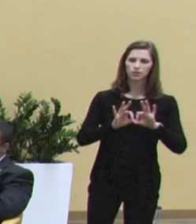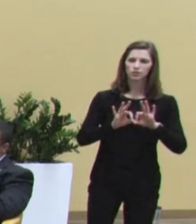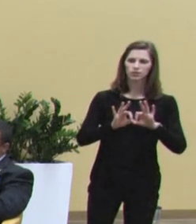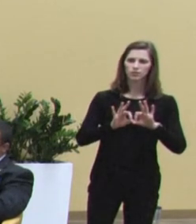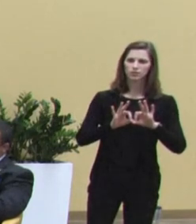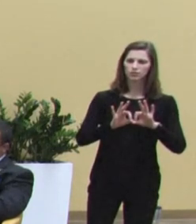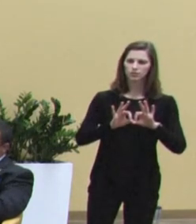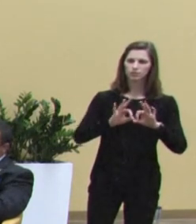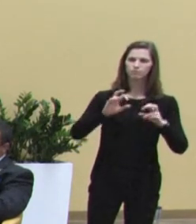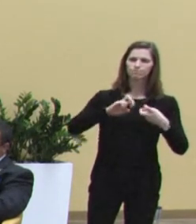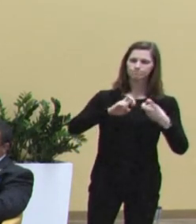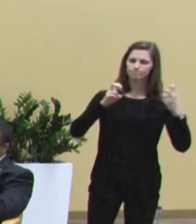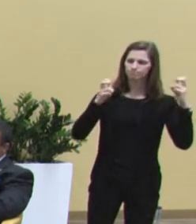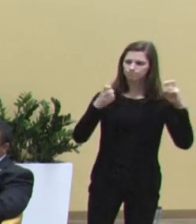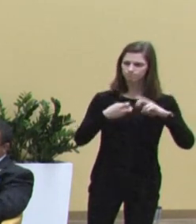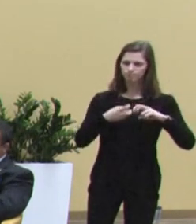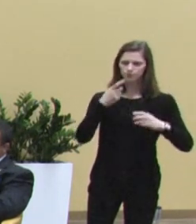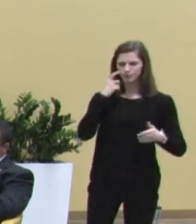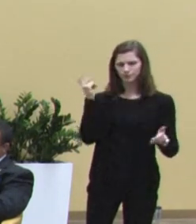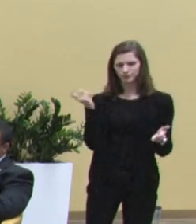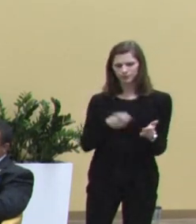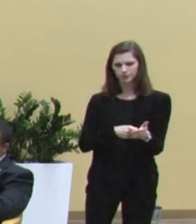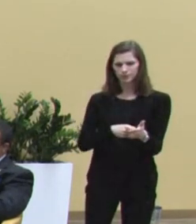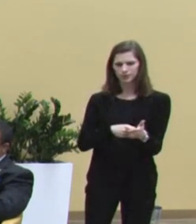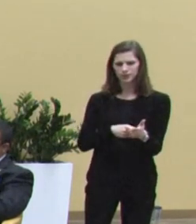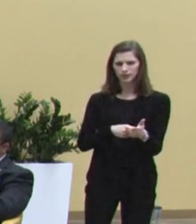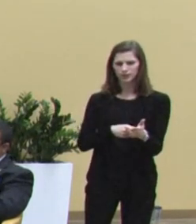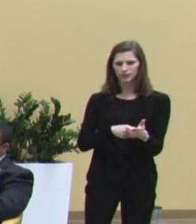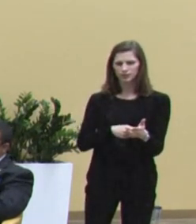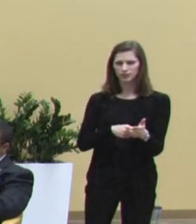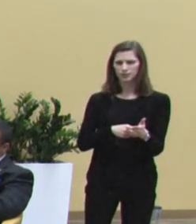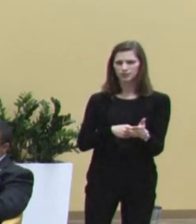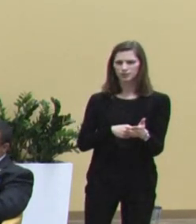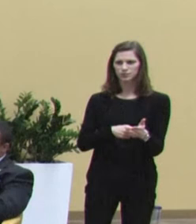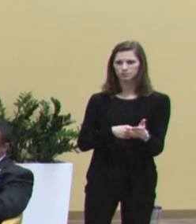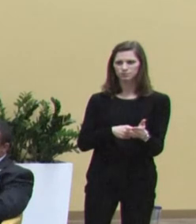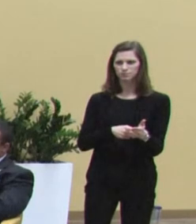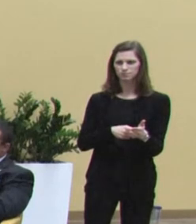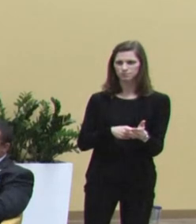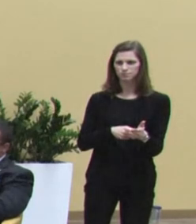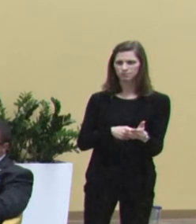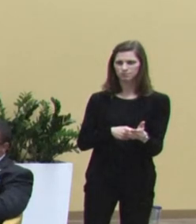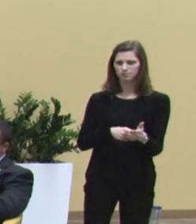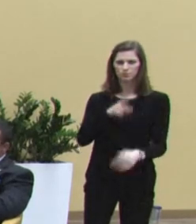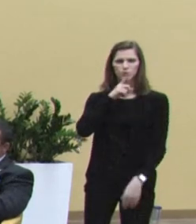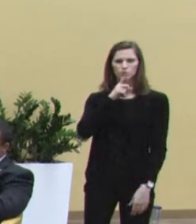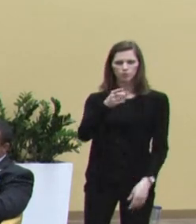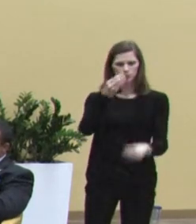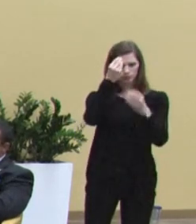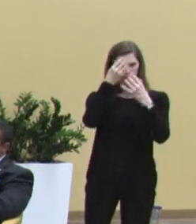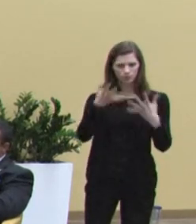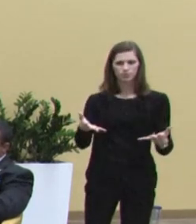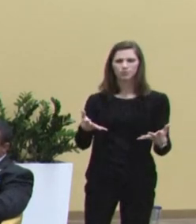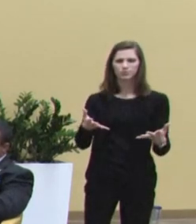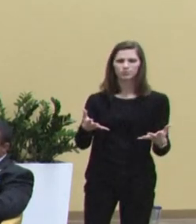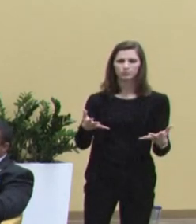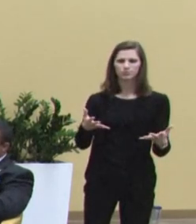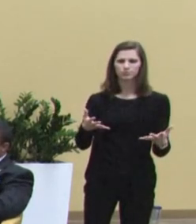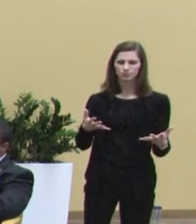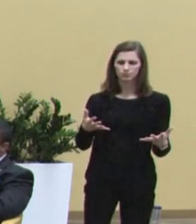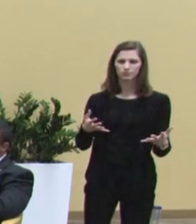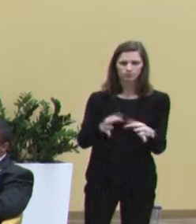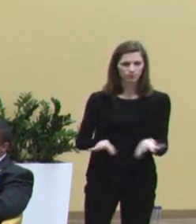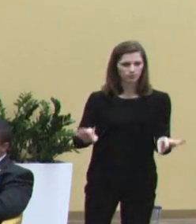shortfalls is reliable information, critical communications. And I